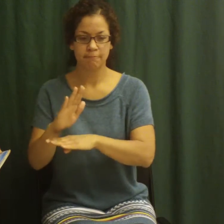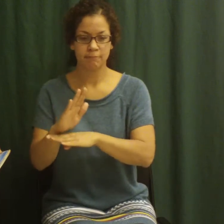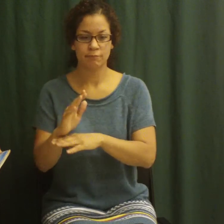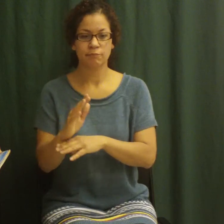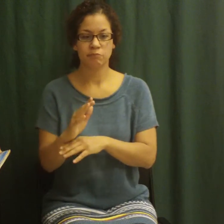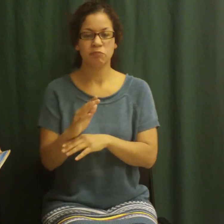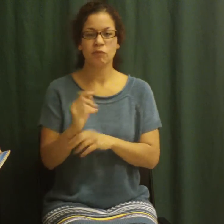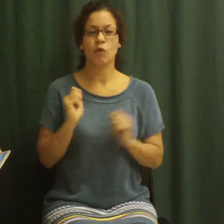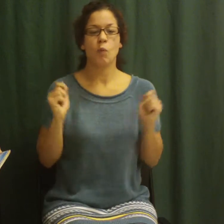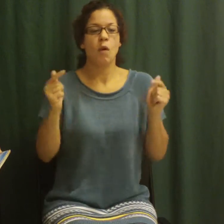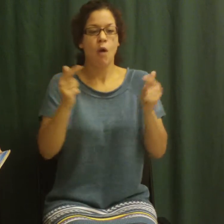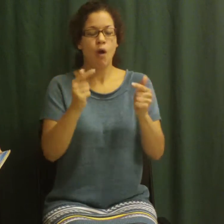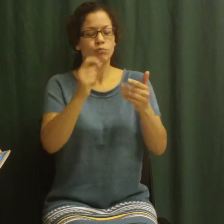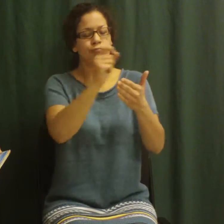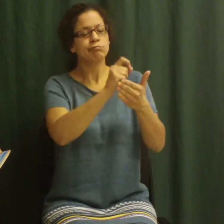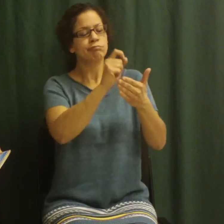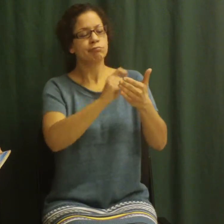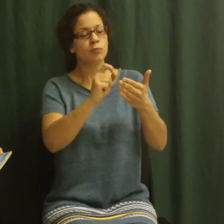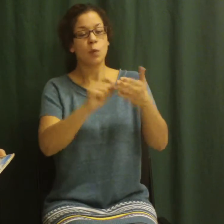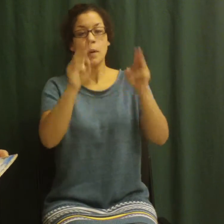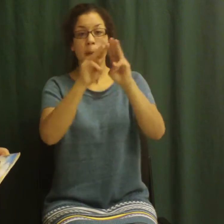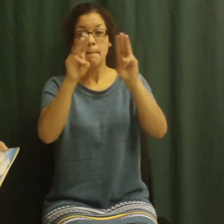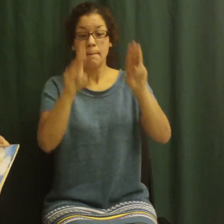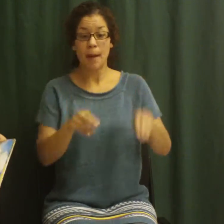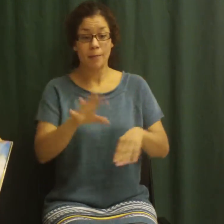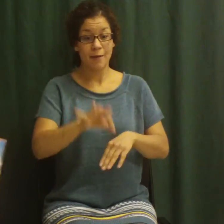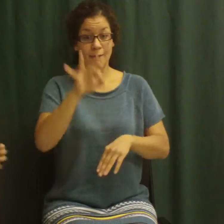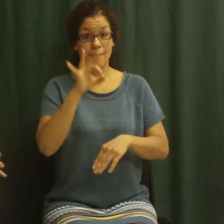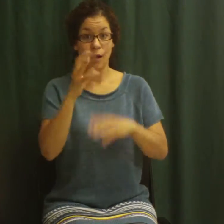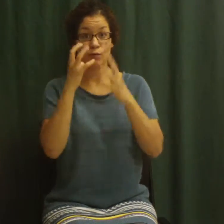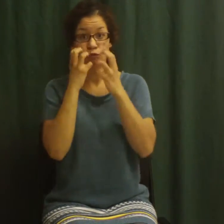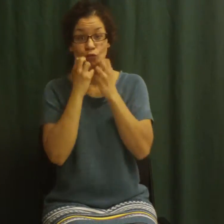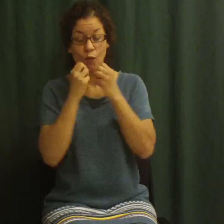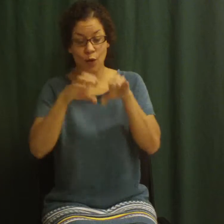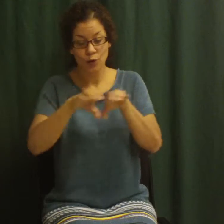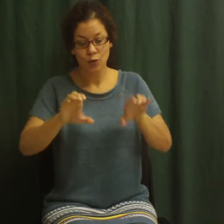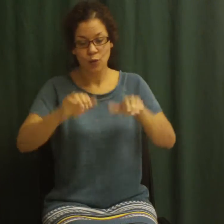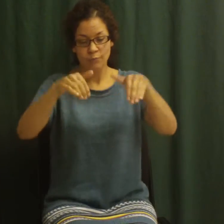treasure again, but I don't think I'll need it.